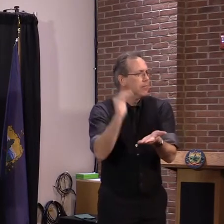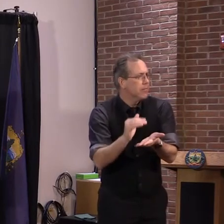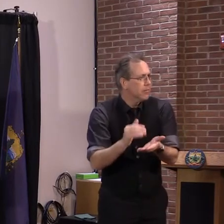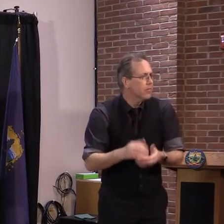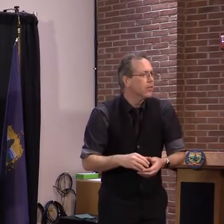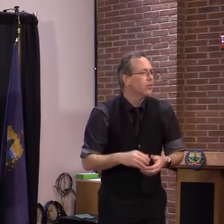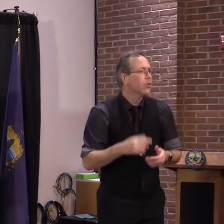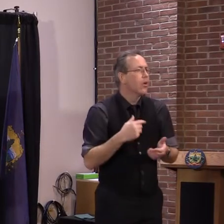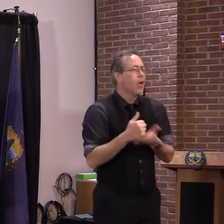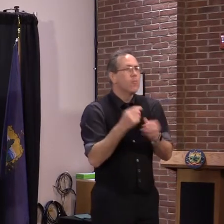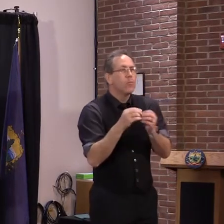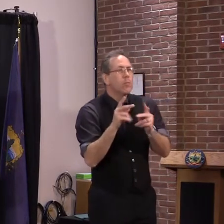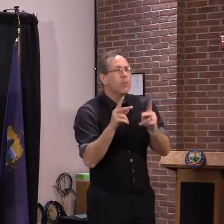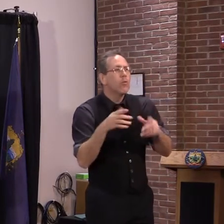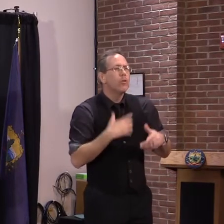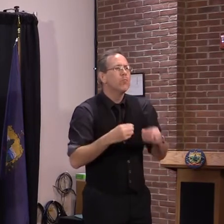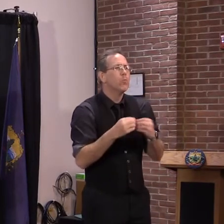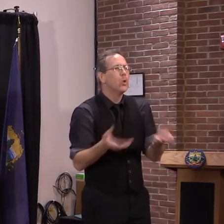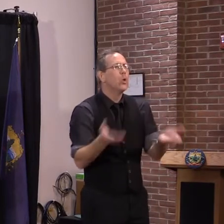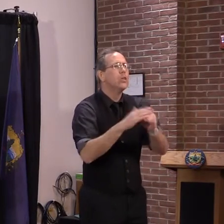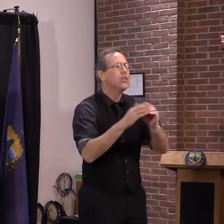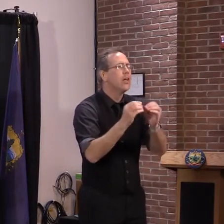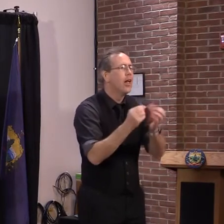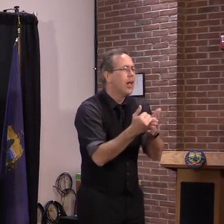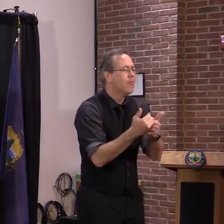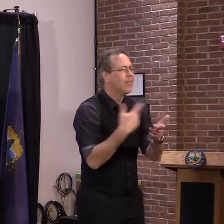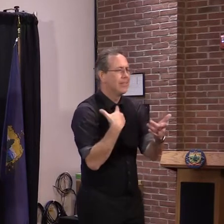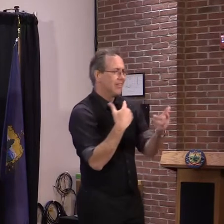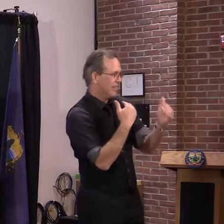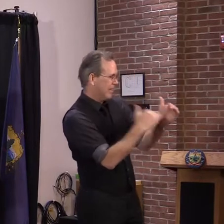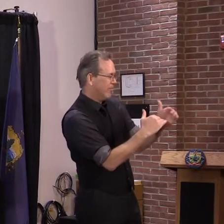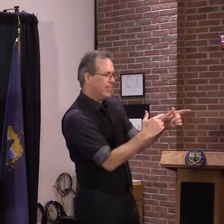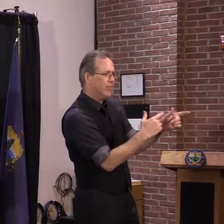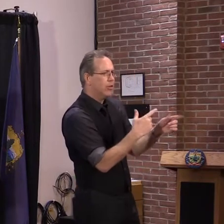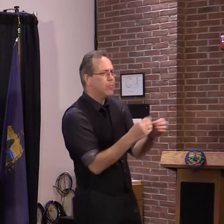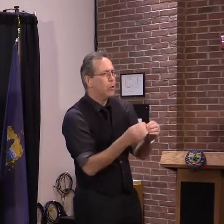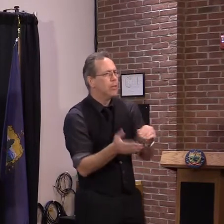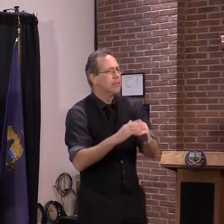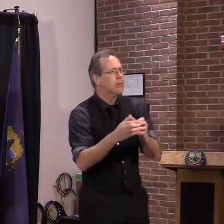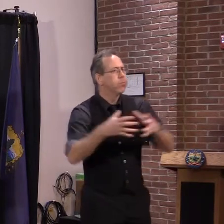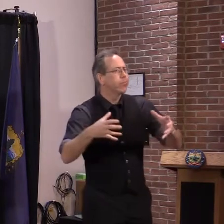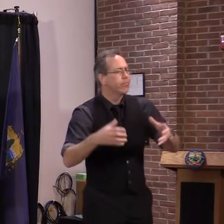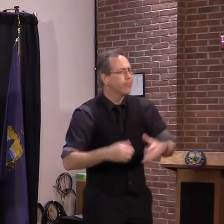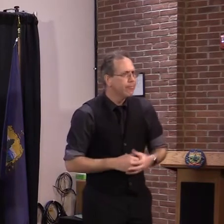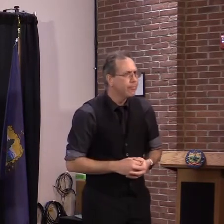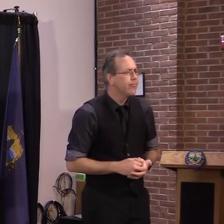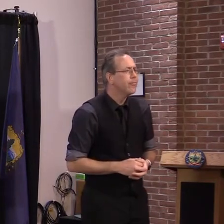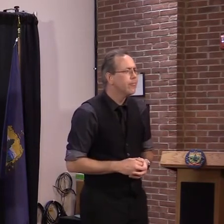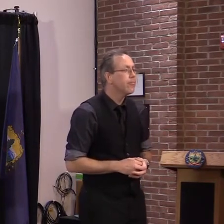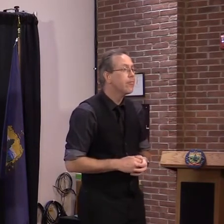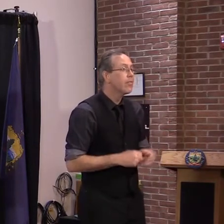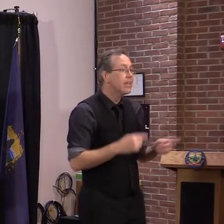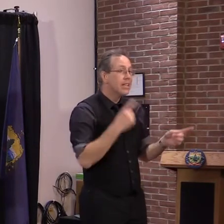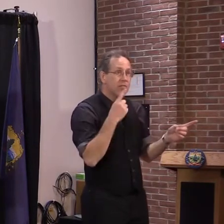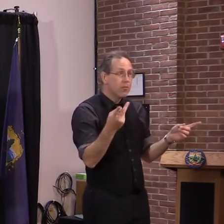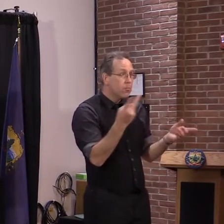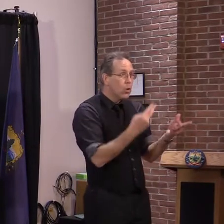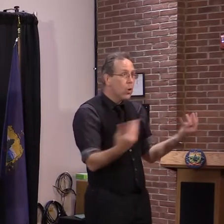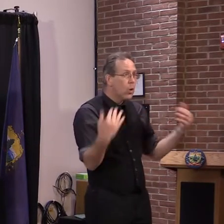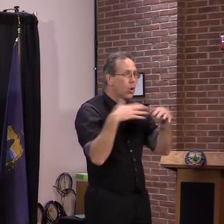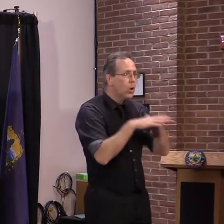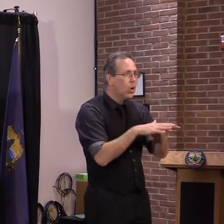group. Theirs is targeted to a smaller population. But if there's a way to combine the two or to do